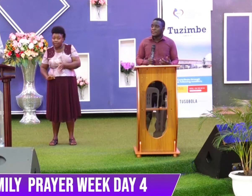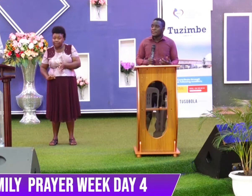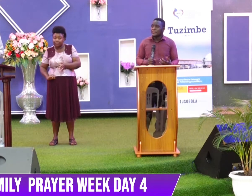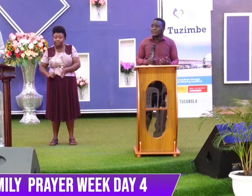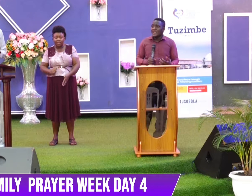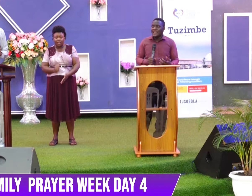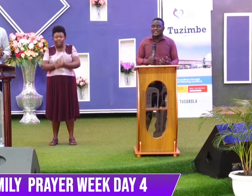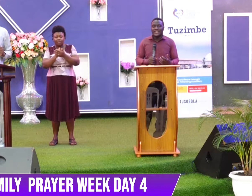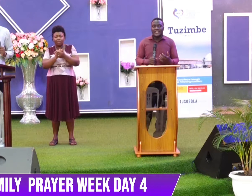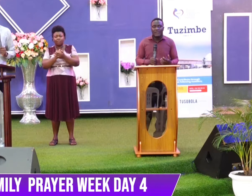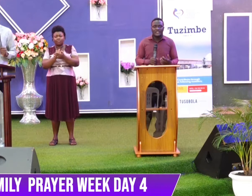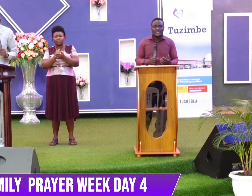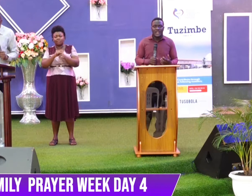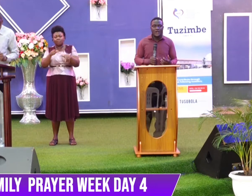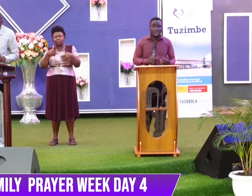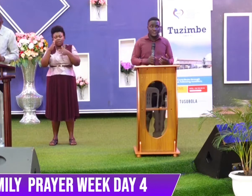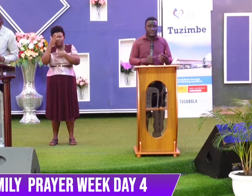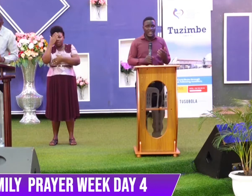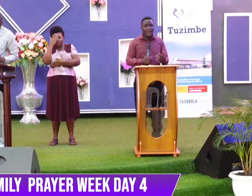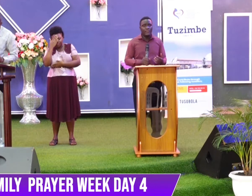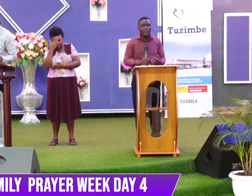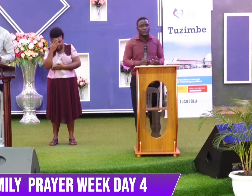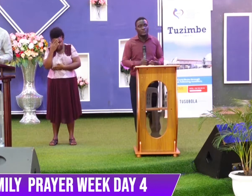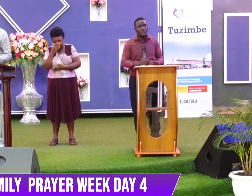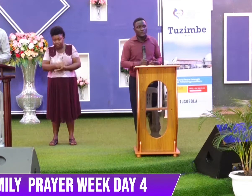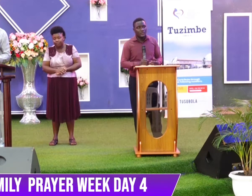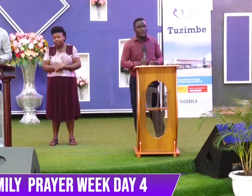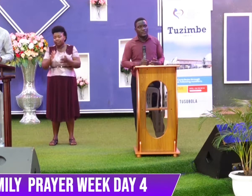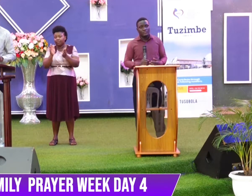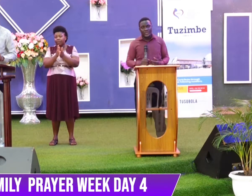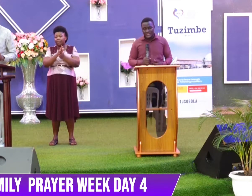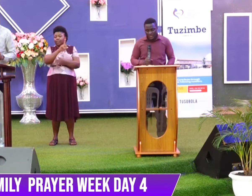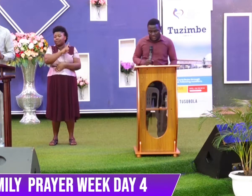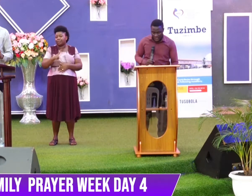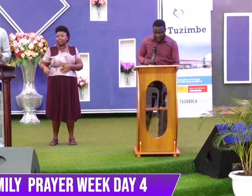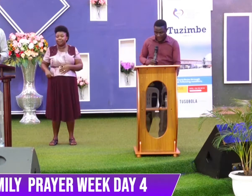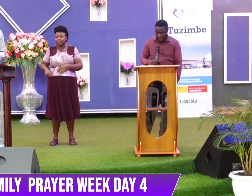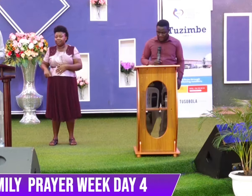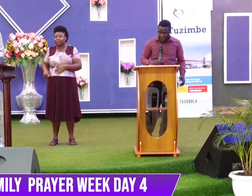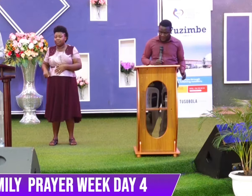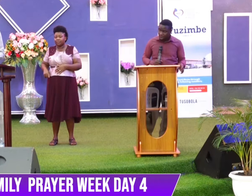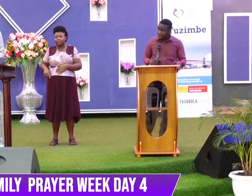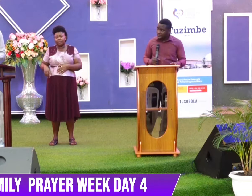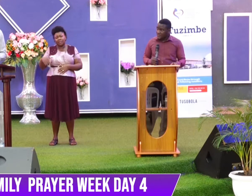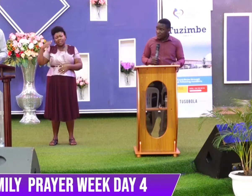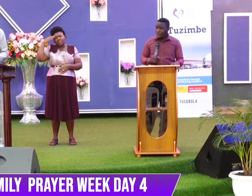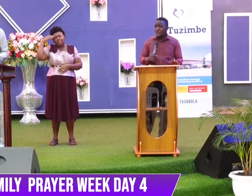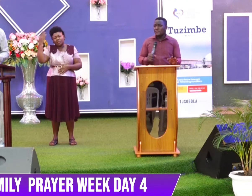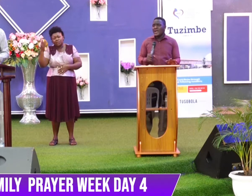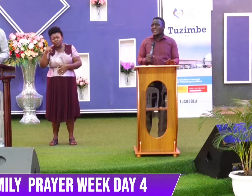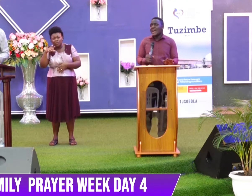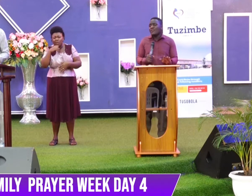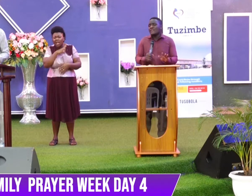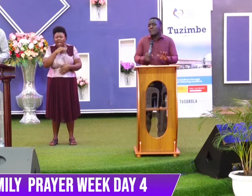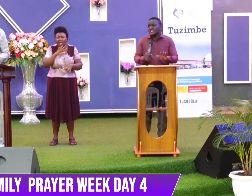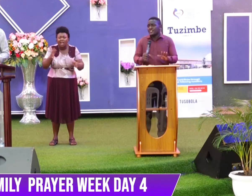pure. And it's the character that helps us to be humble. Praise the Lord. We do not